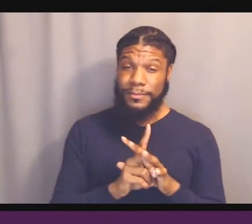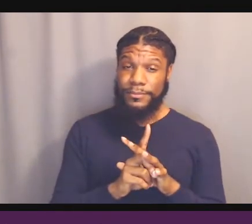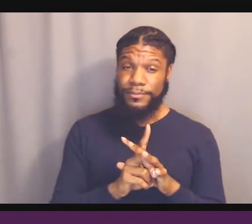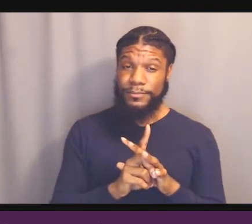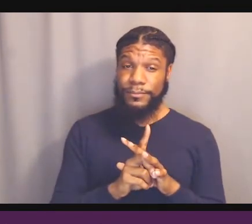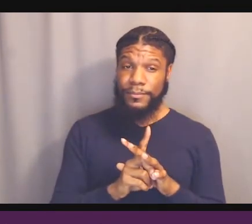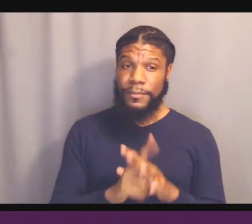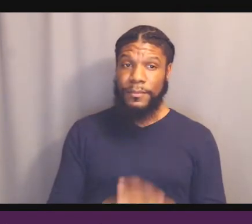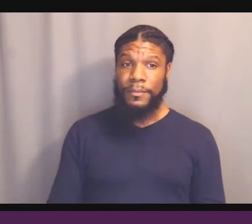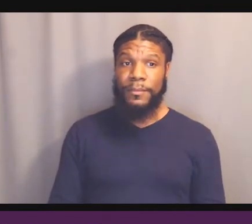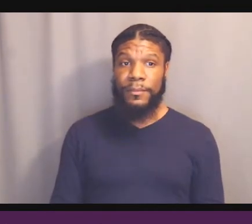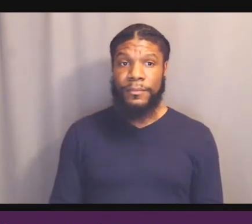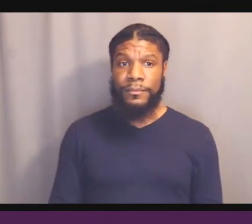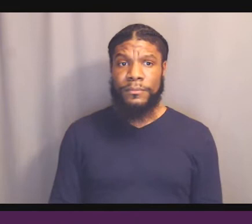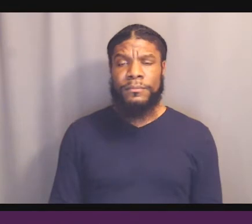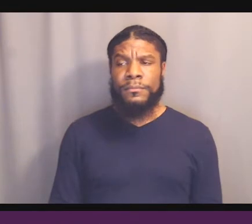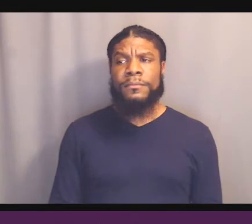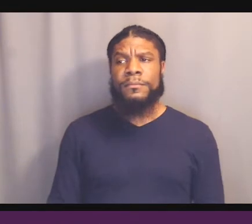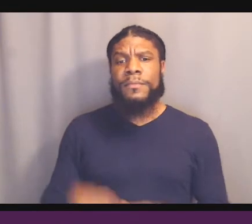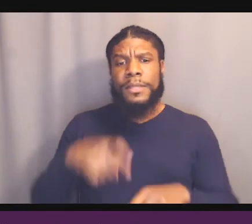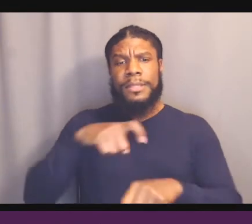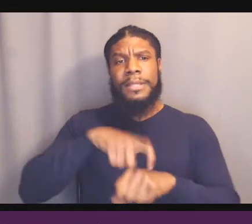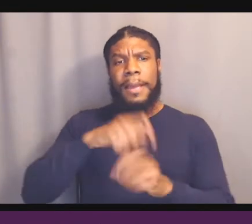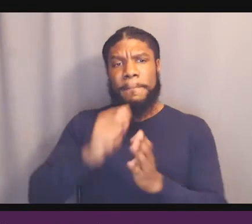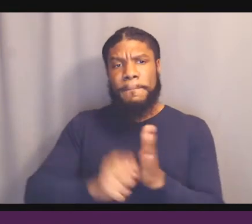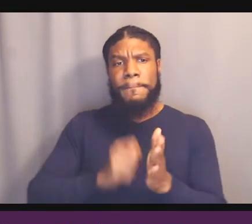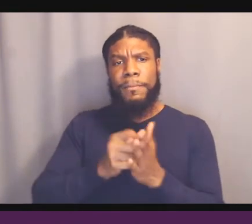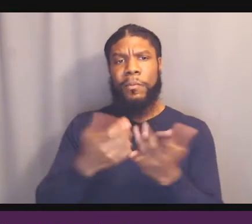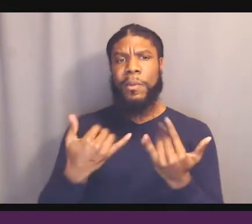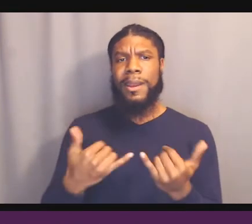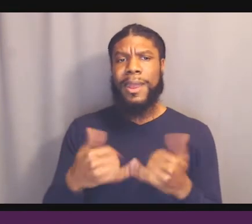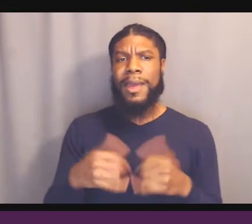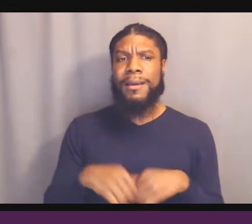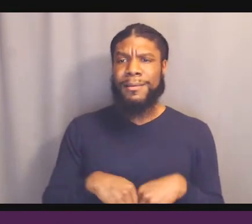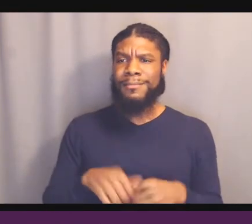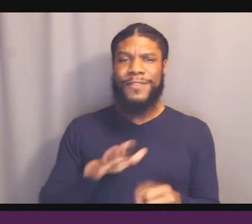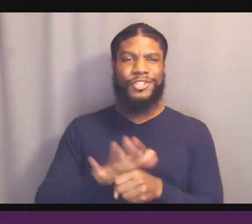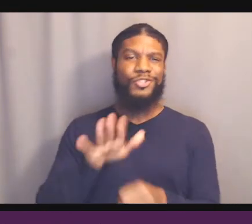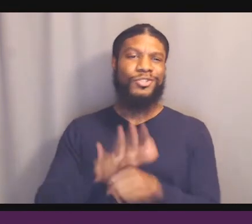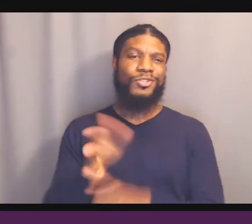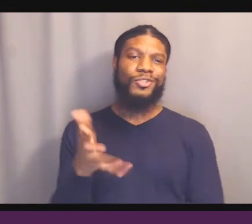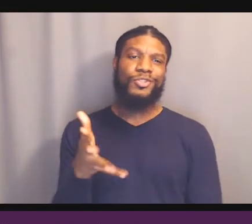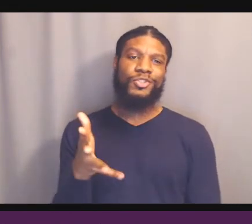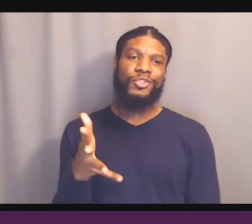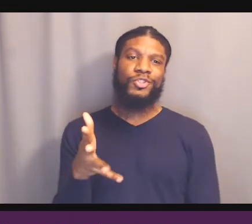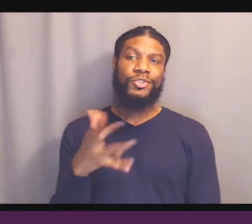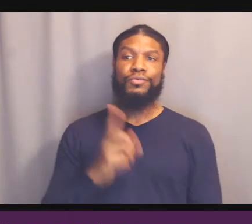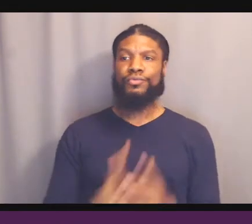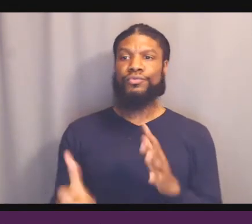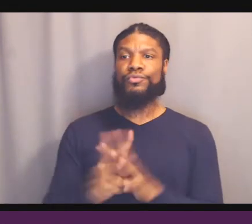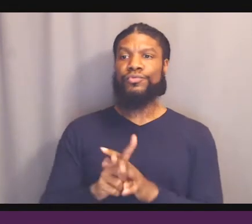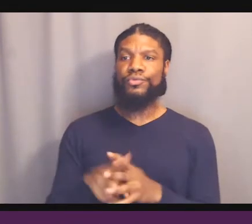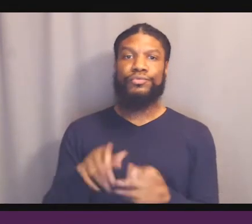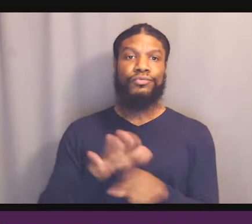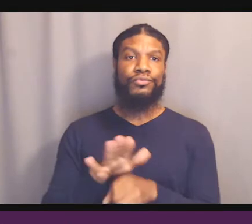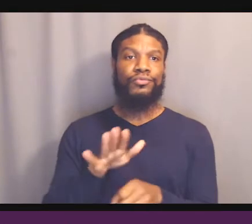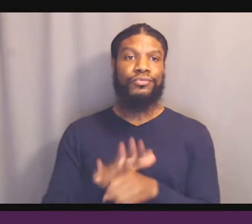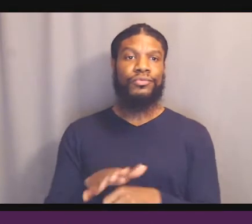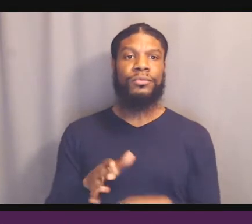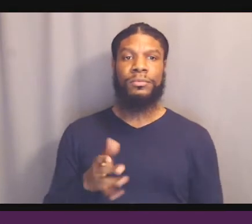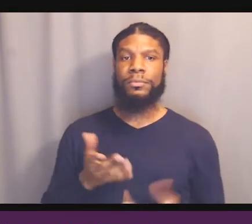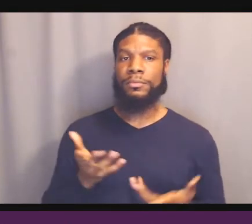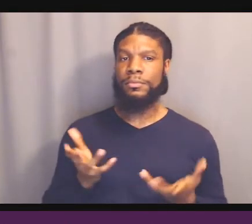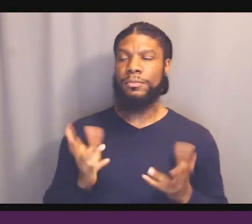And I think in this new age, it's time out for us just being present. We have to start being able